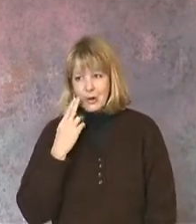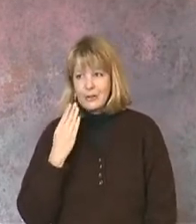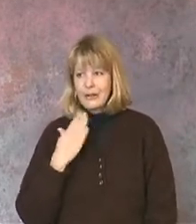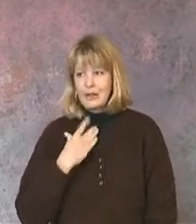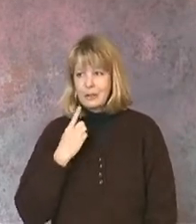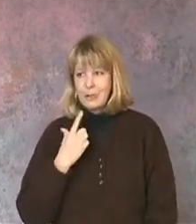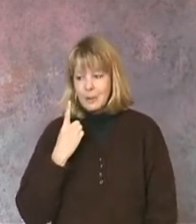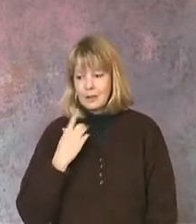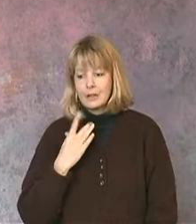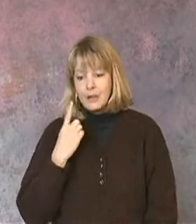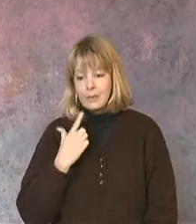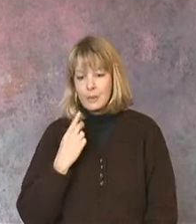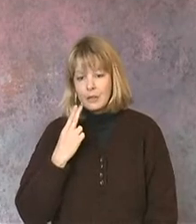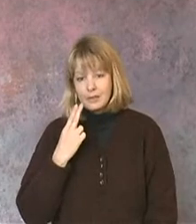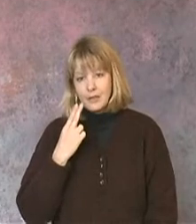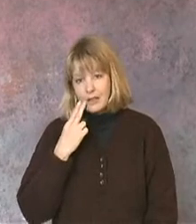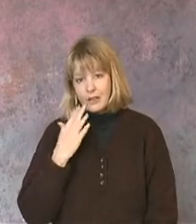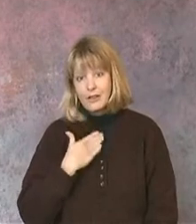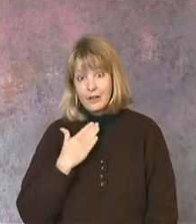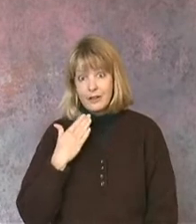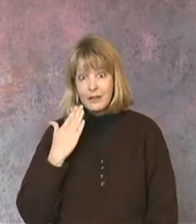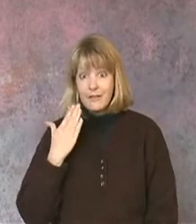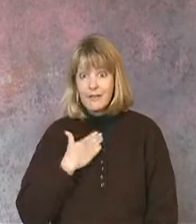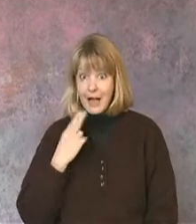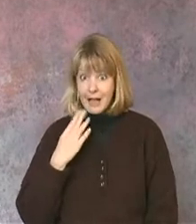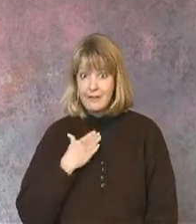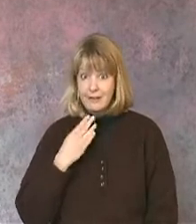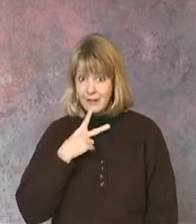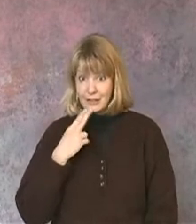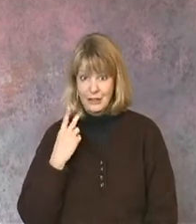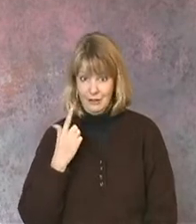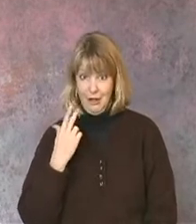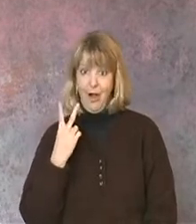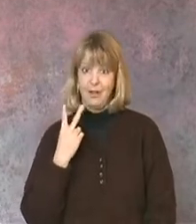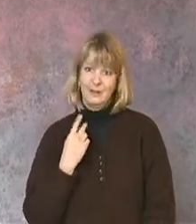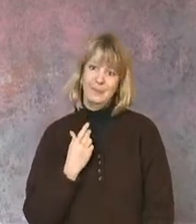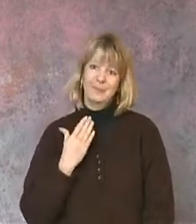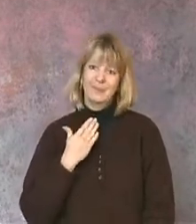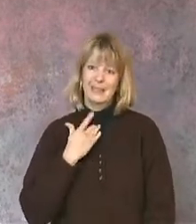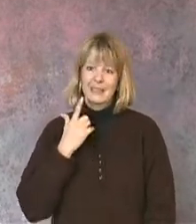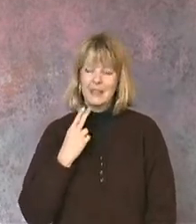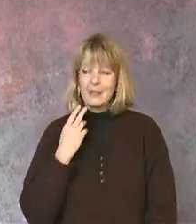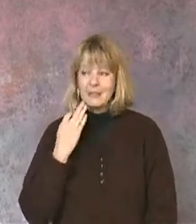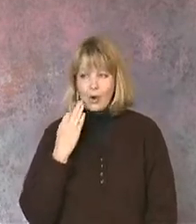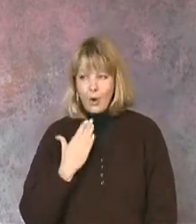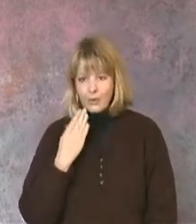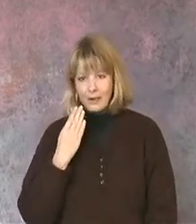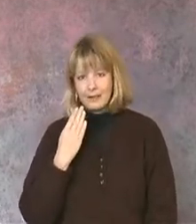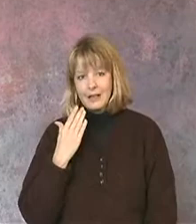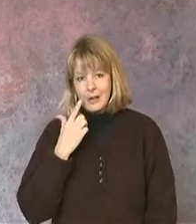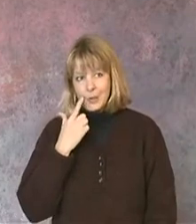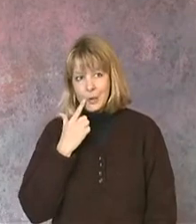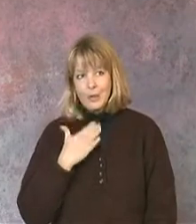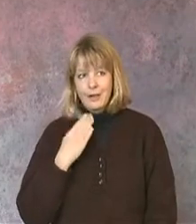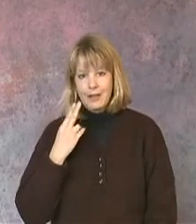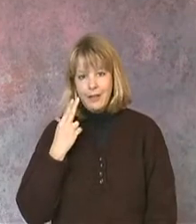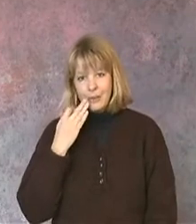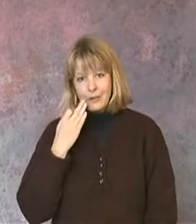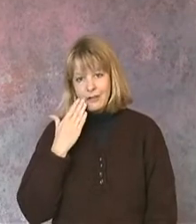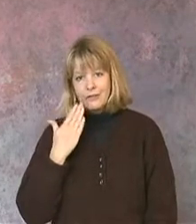northern I pulled up was 35 inches long. It was so fun. We were in 3 feet